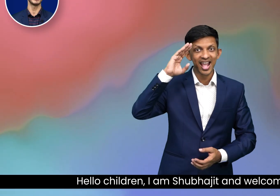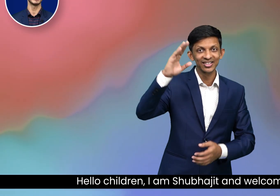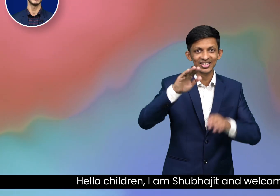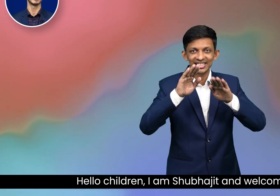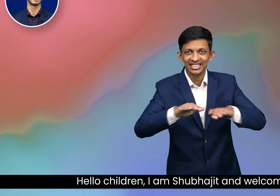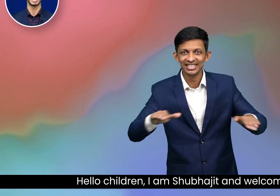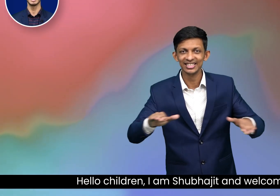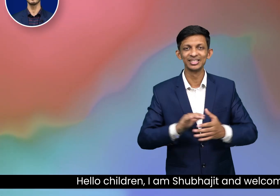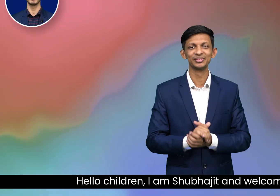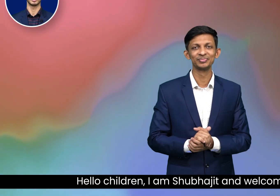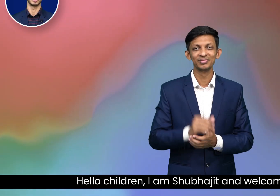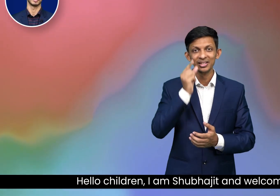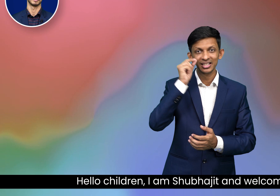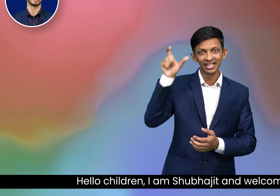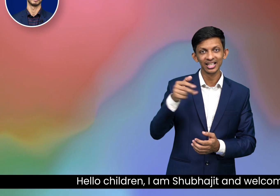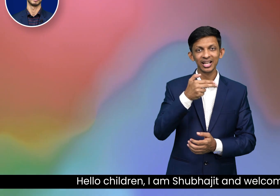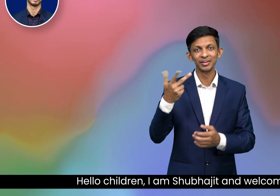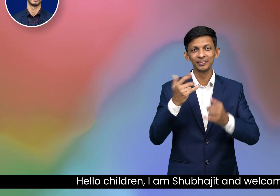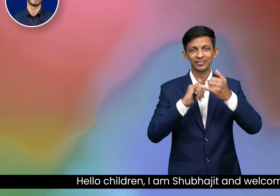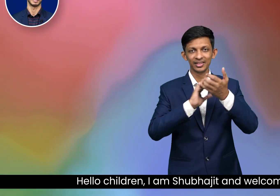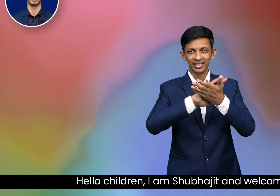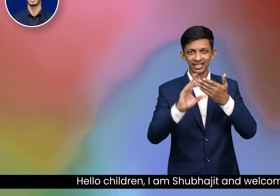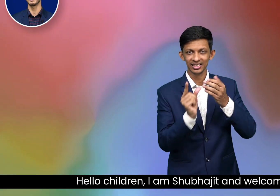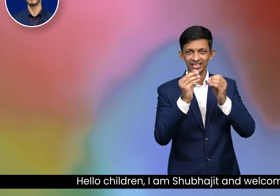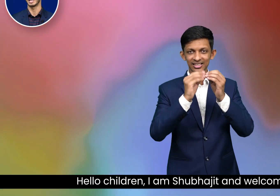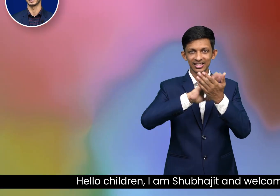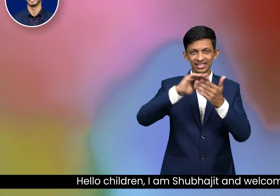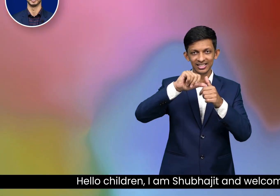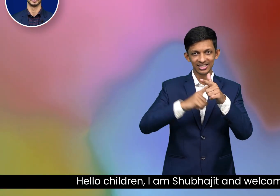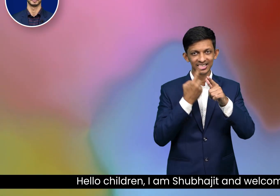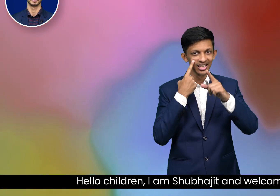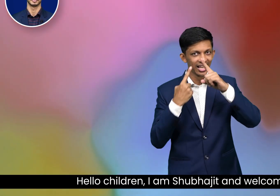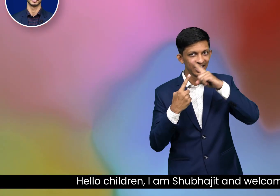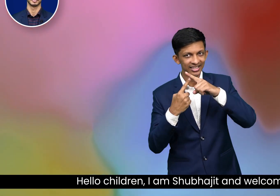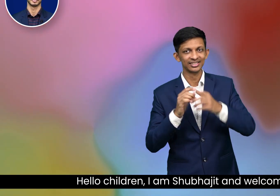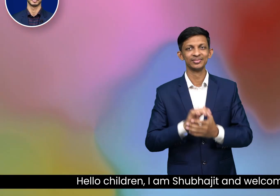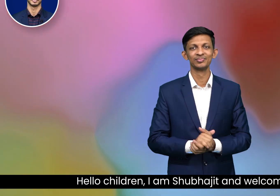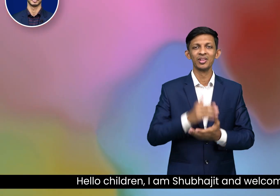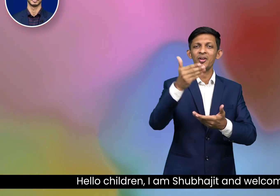Hello children, I am Shubhajit and welcome back.